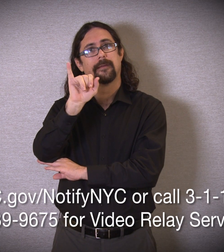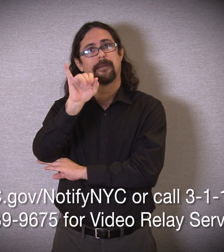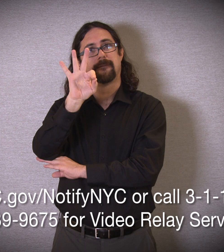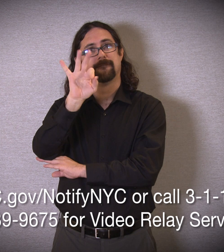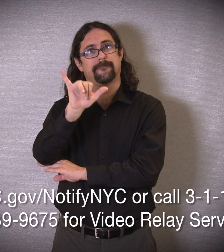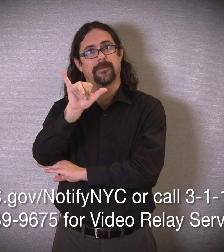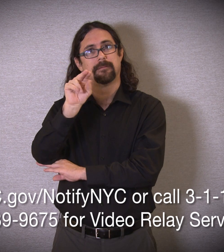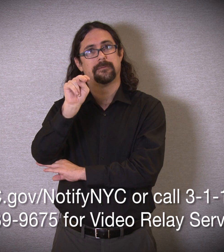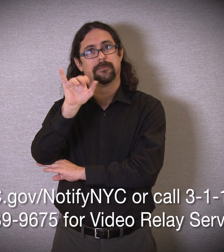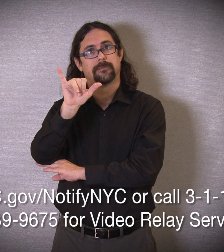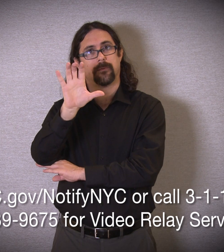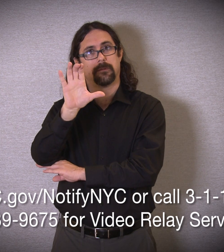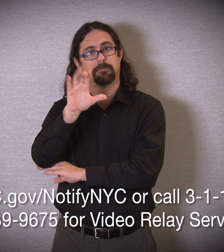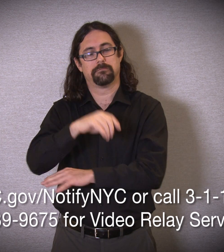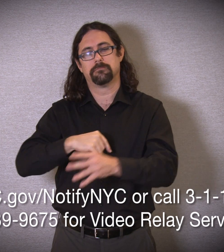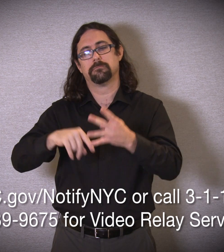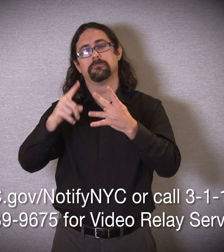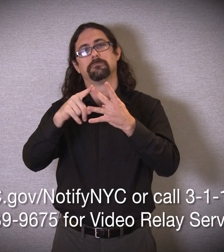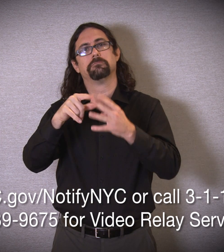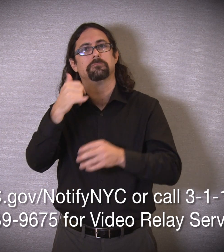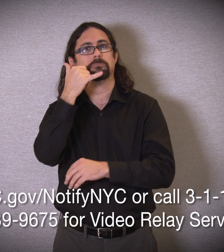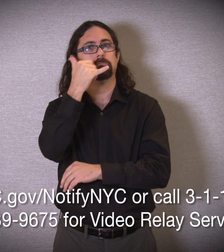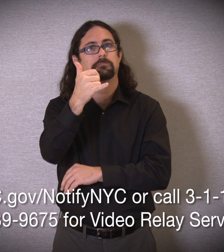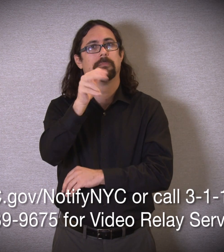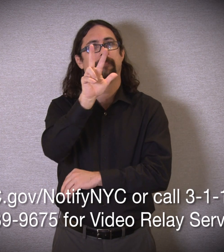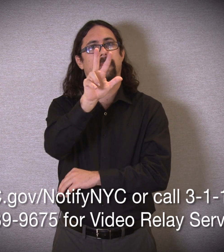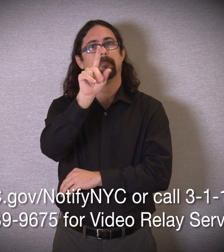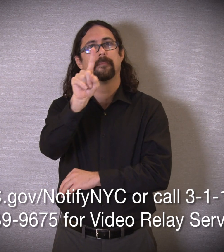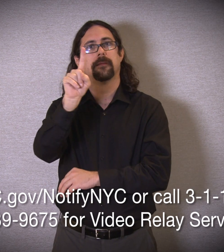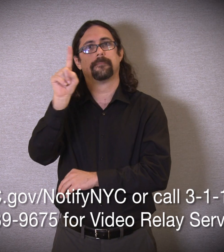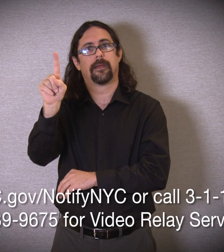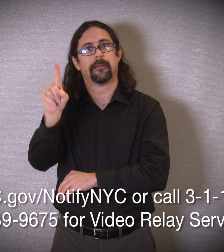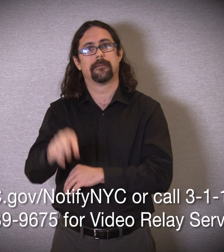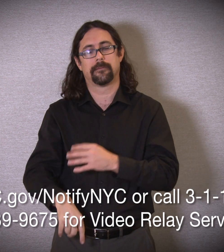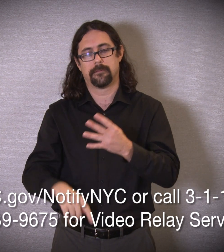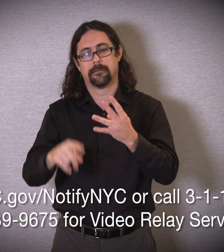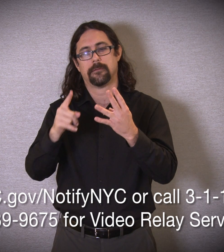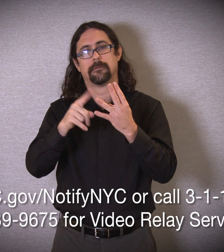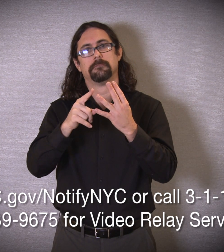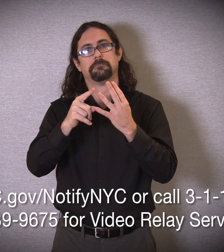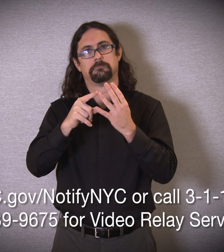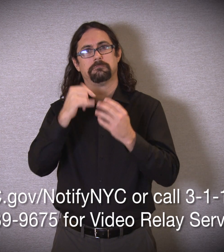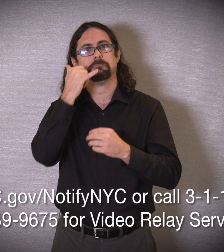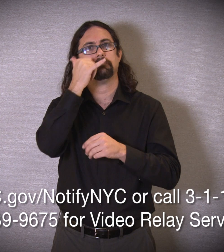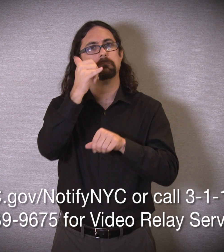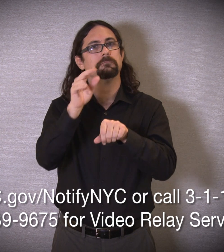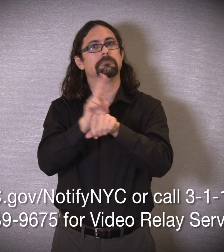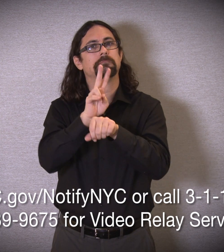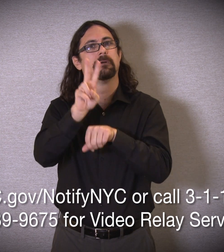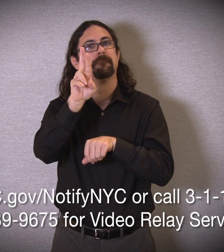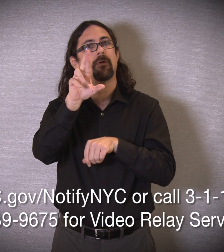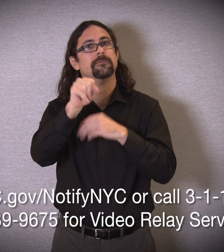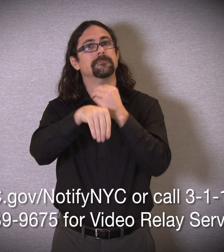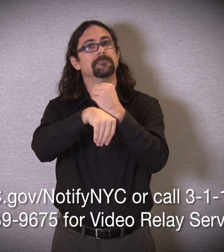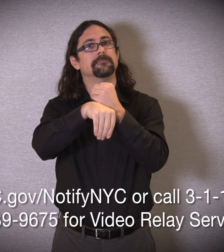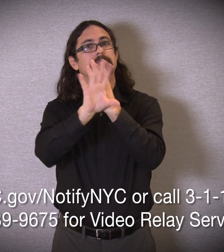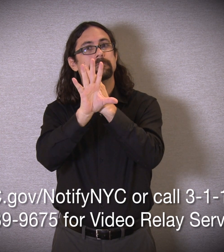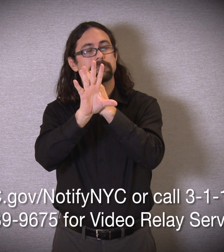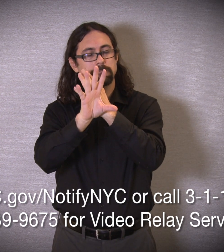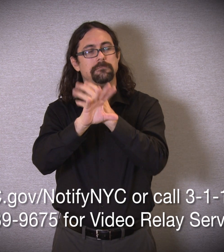NYC.gov/notify NYC or call 311. For video relay service,